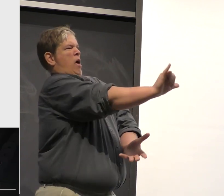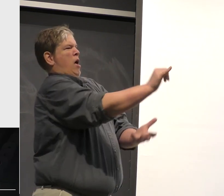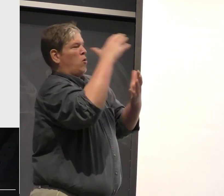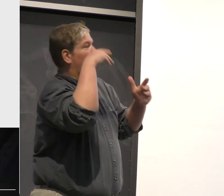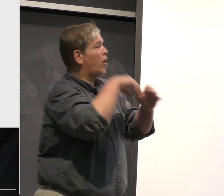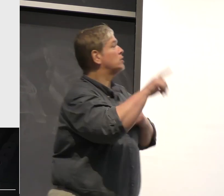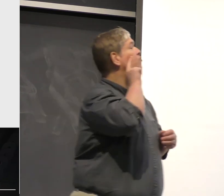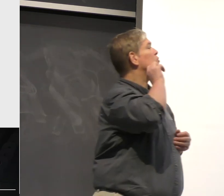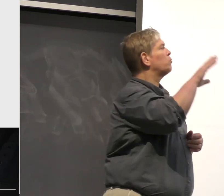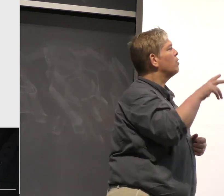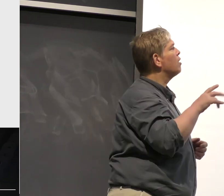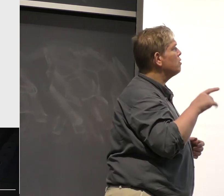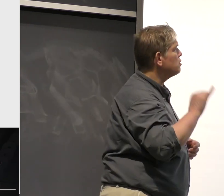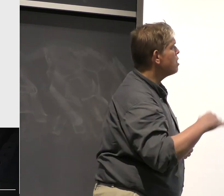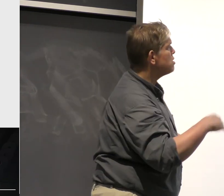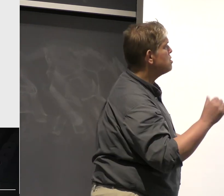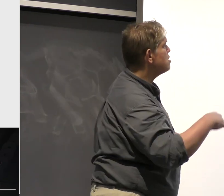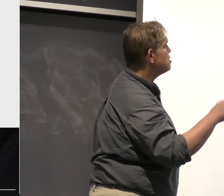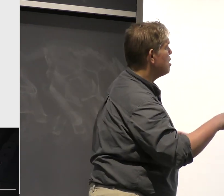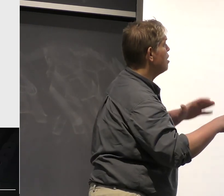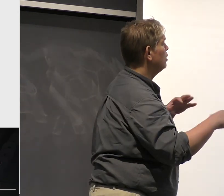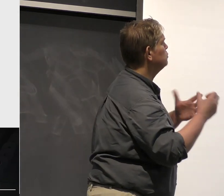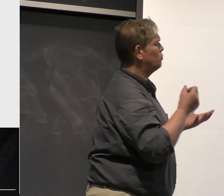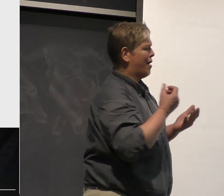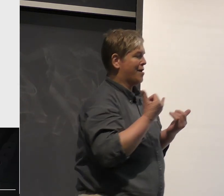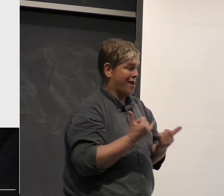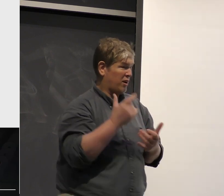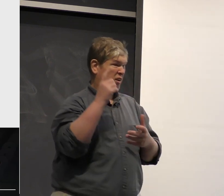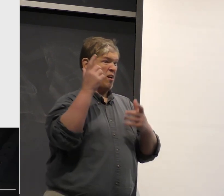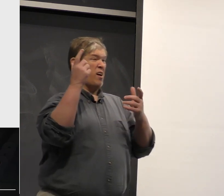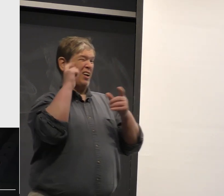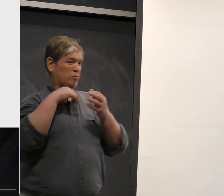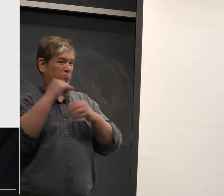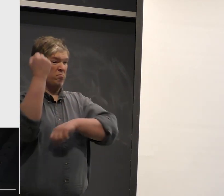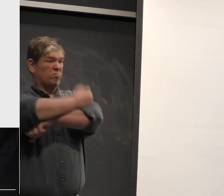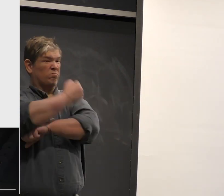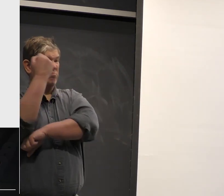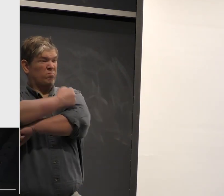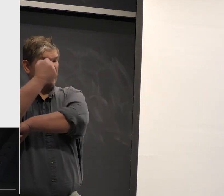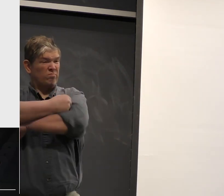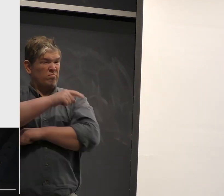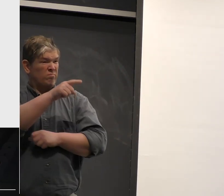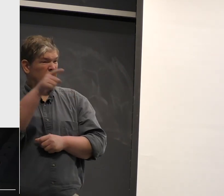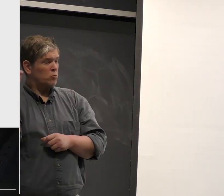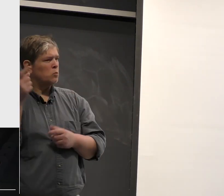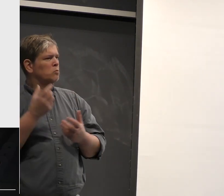world. And they go to a deaf club and they say, oh, that's what it's like. So with the deaf clubs